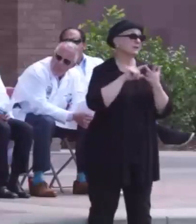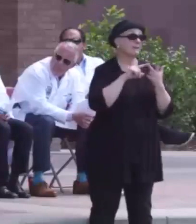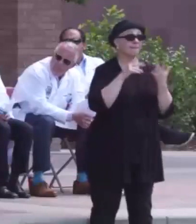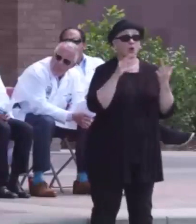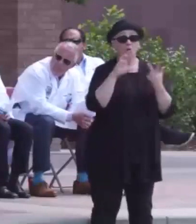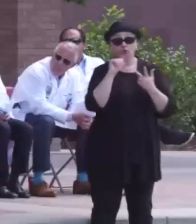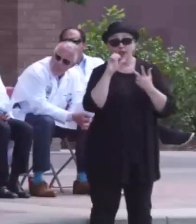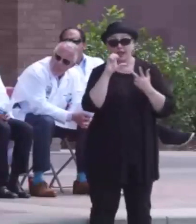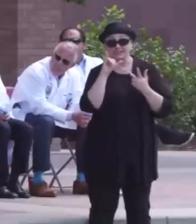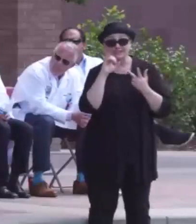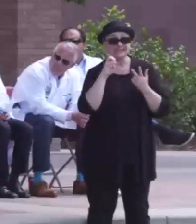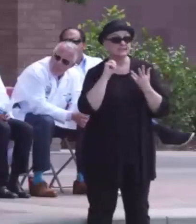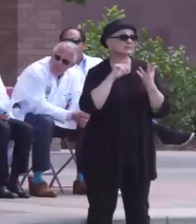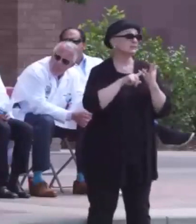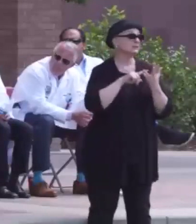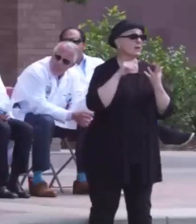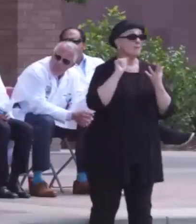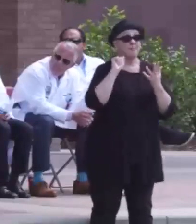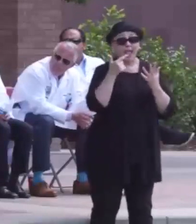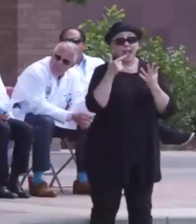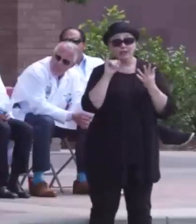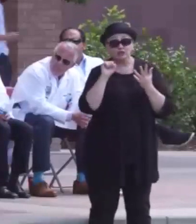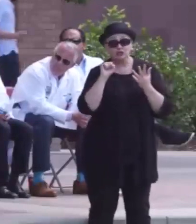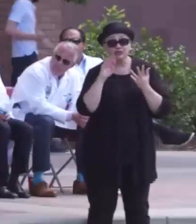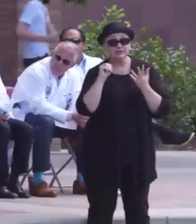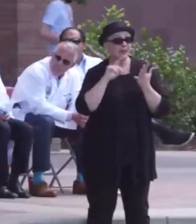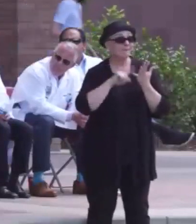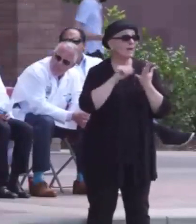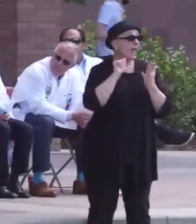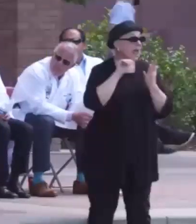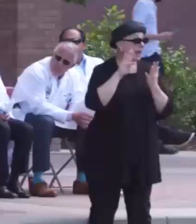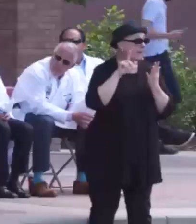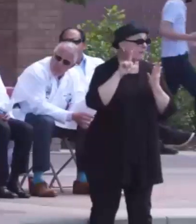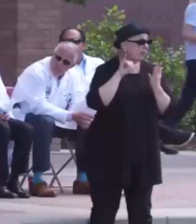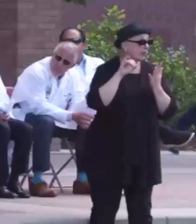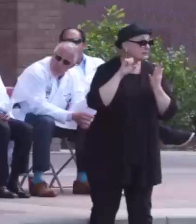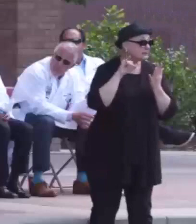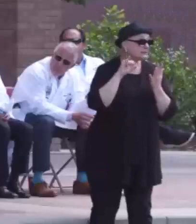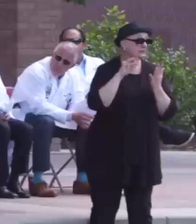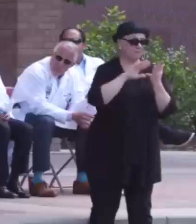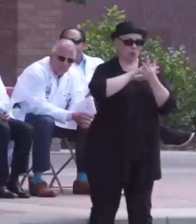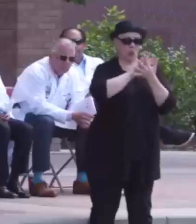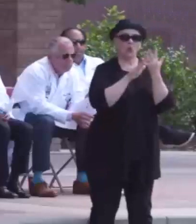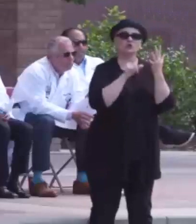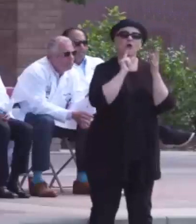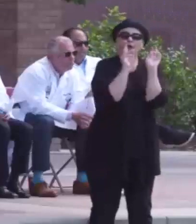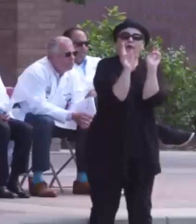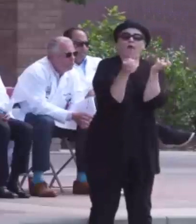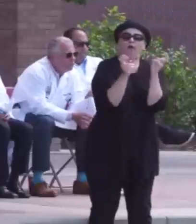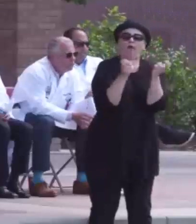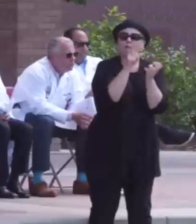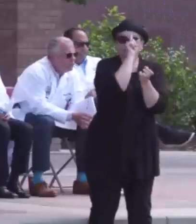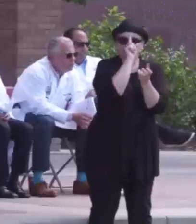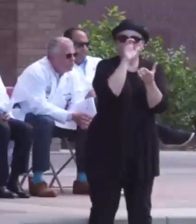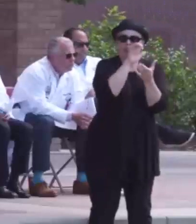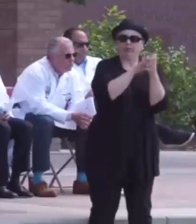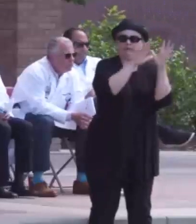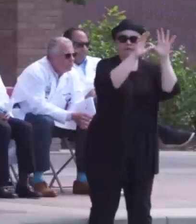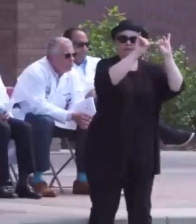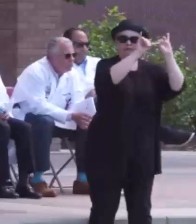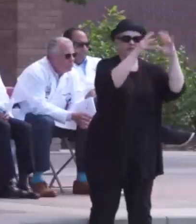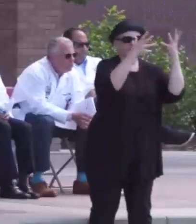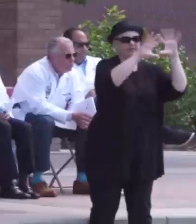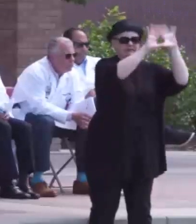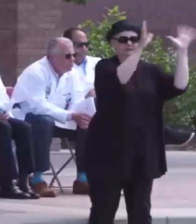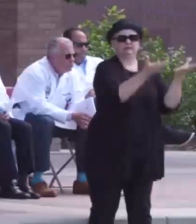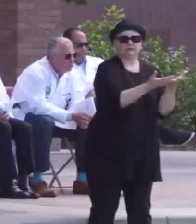racism, ageism, ableism. These are all ideologies. They're beliefs about